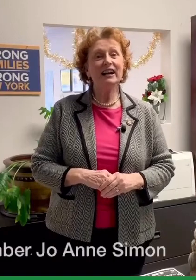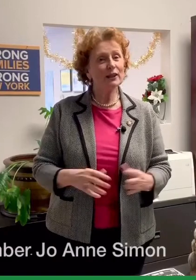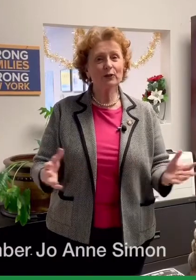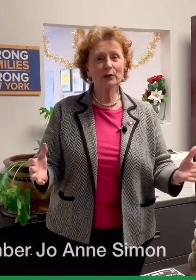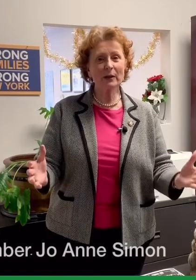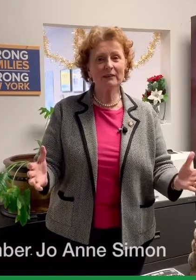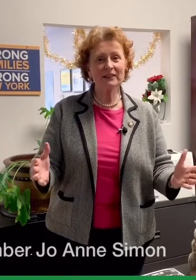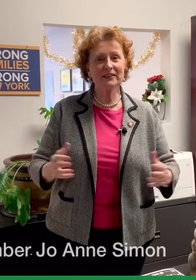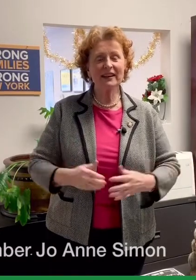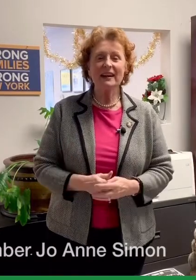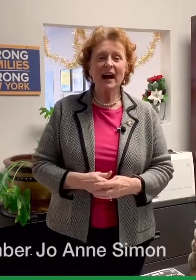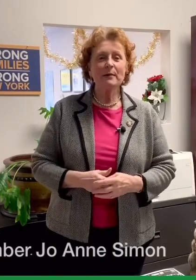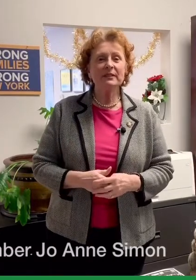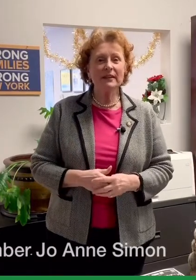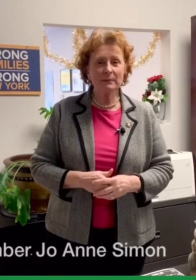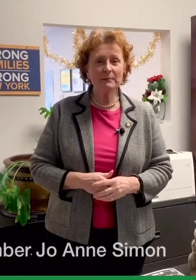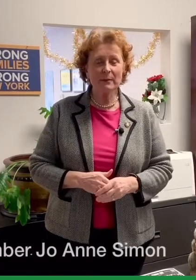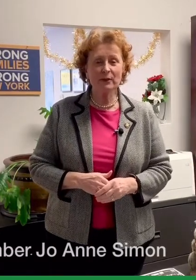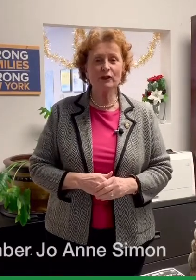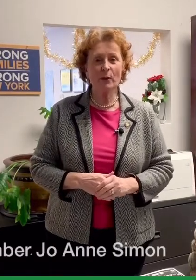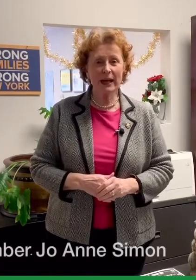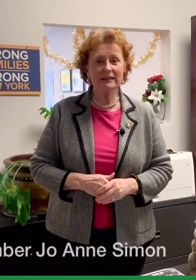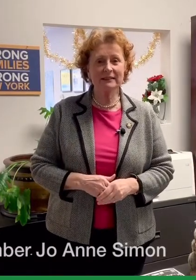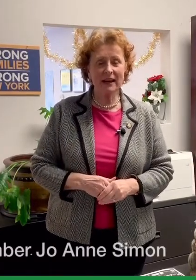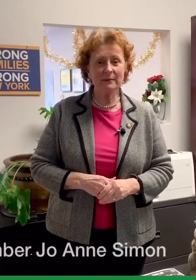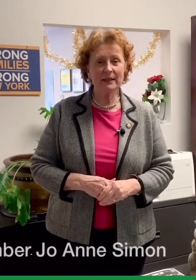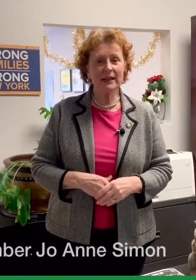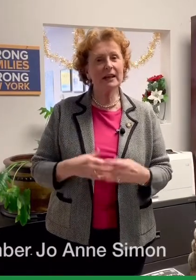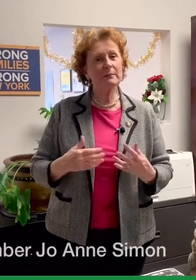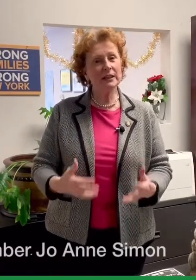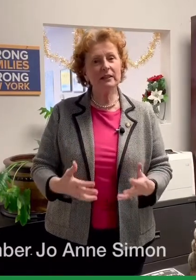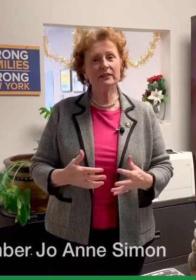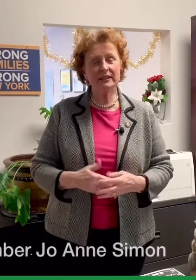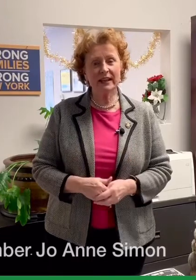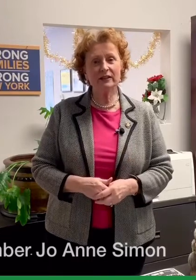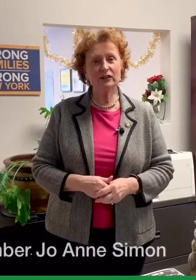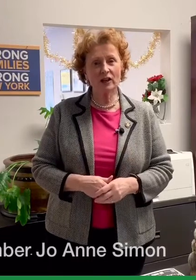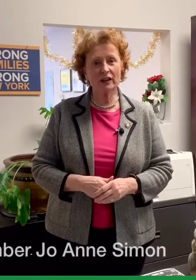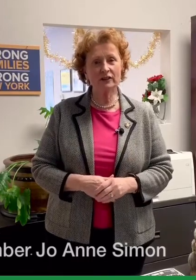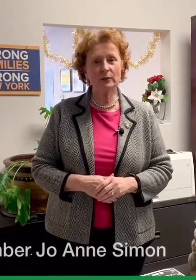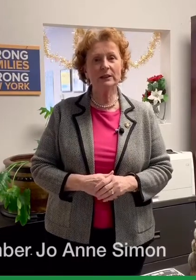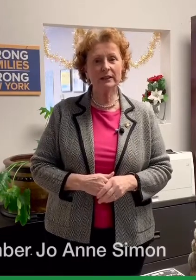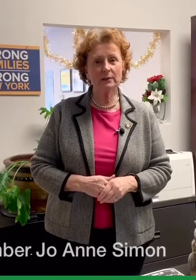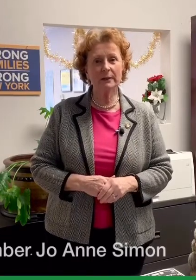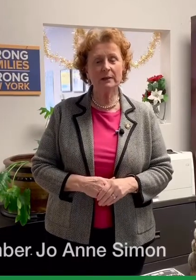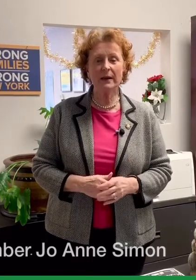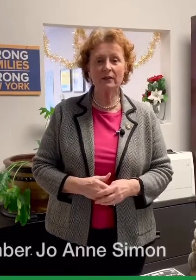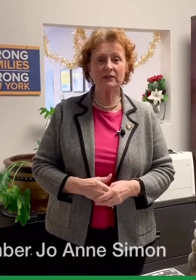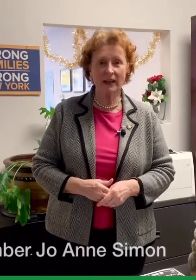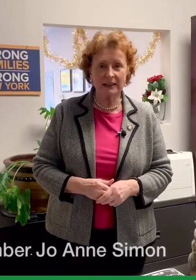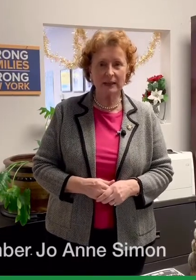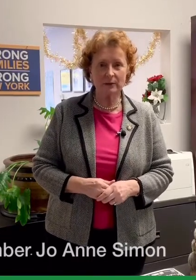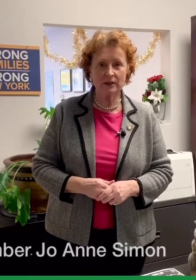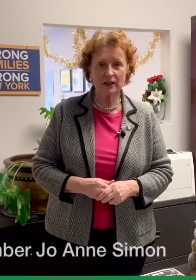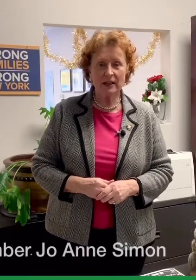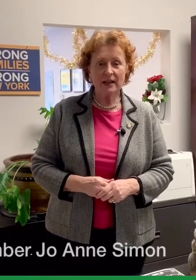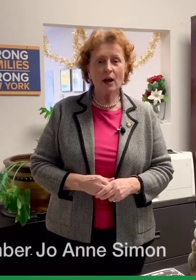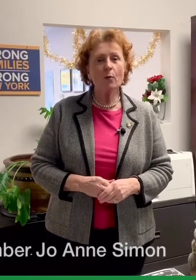Hello, Squirrels. I'm Assemblymember Jo Anne Simon, and I'm here today to talk to you a little bit about sign language, what we